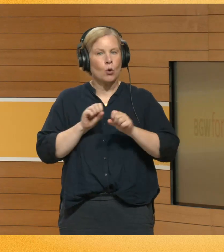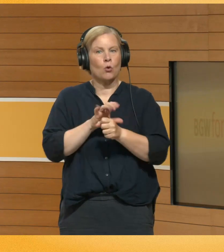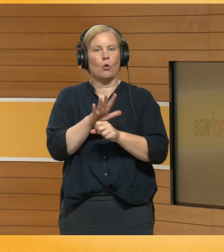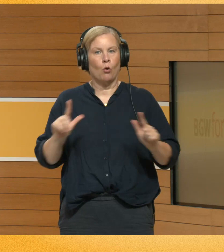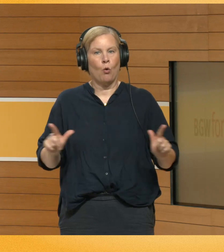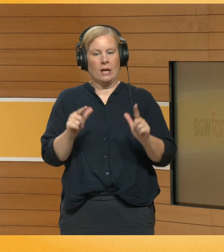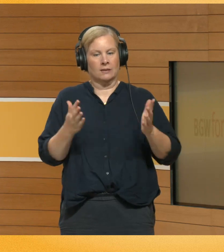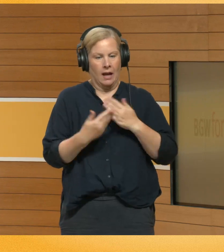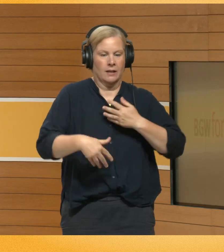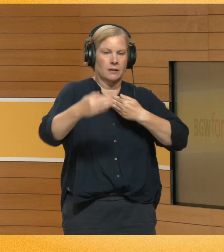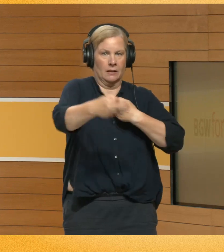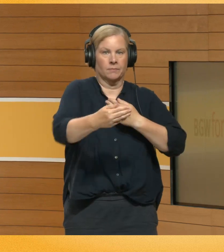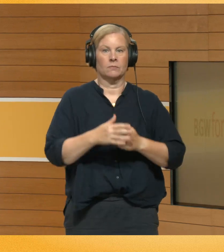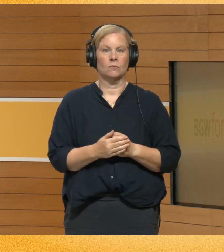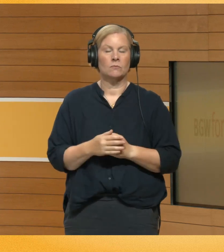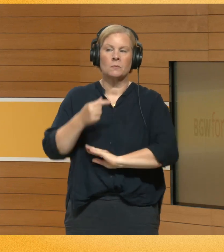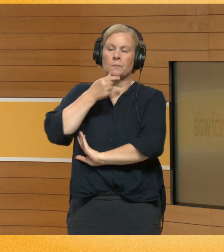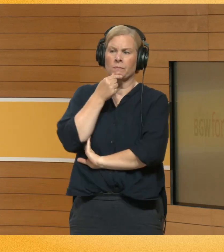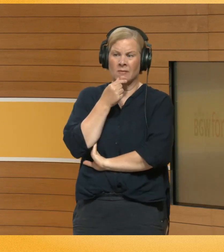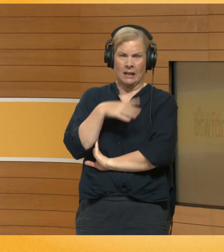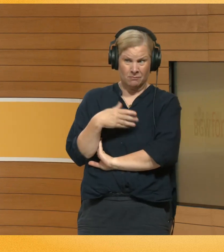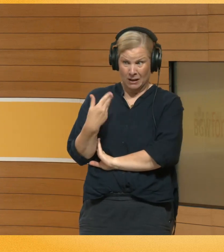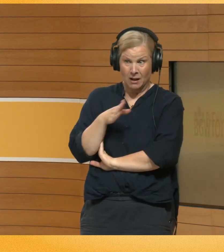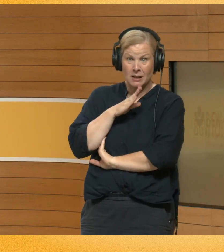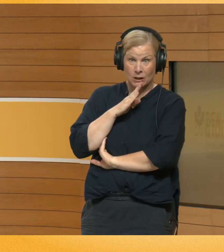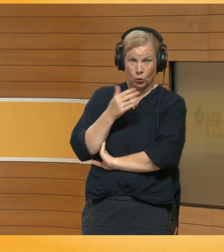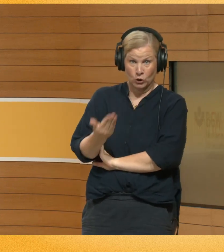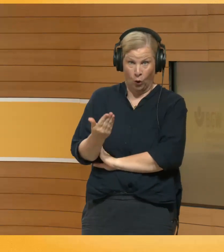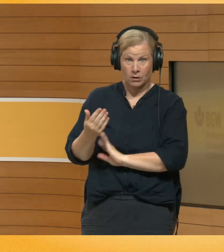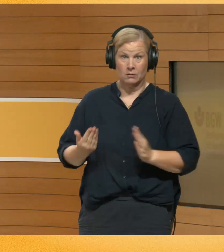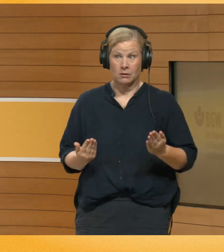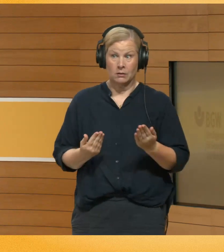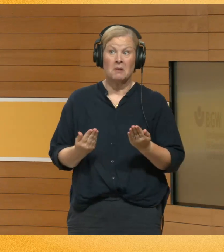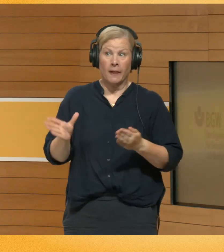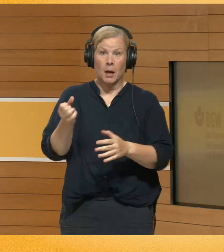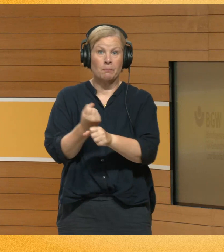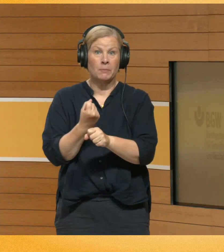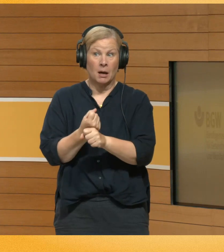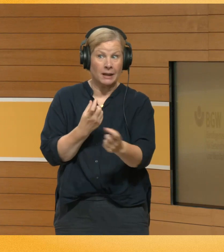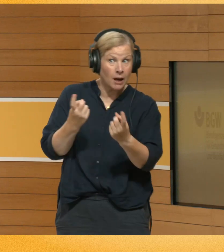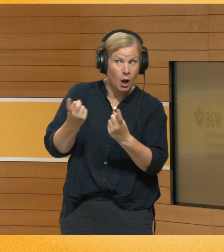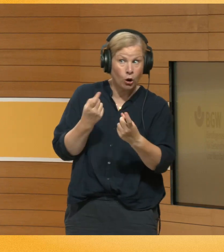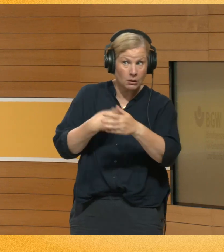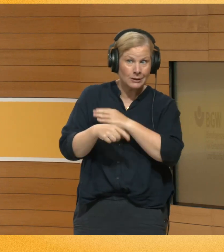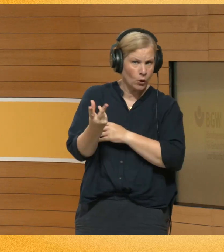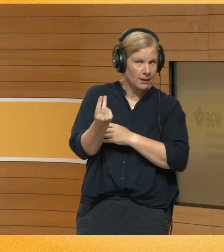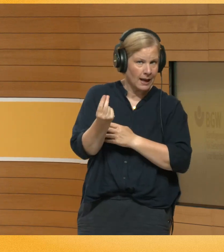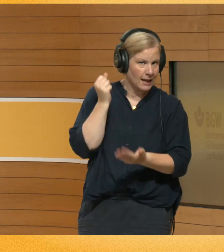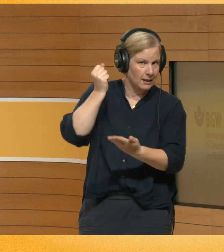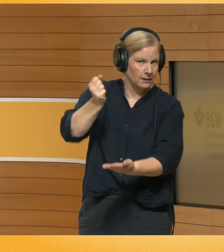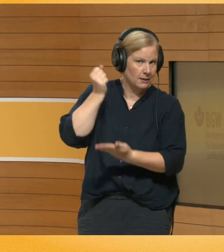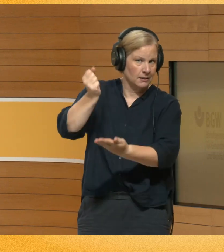incentives enough? Does it assure the security? Does it assure a safety net for